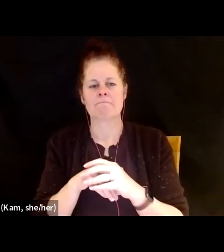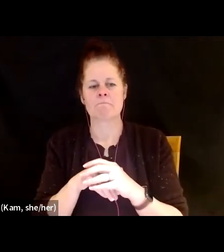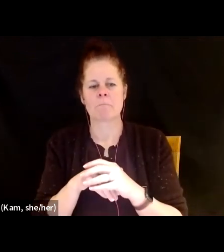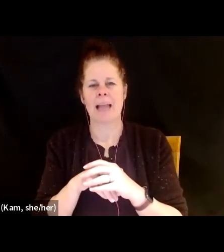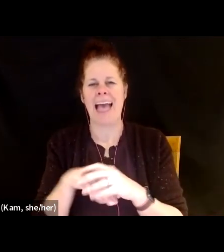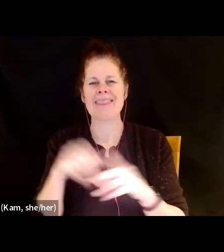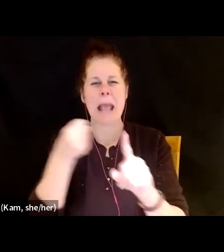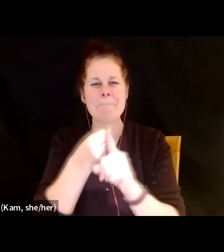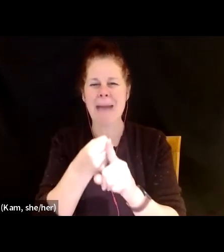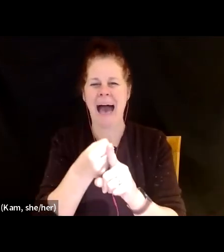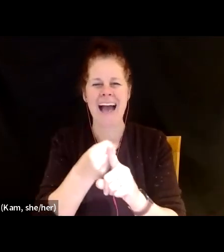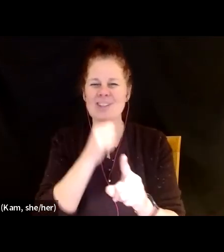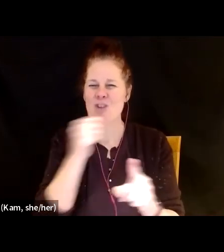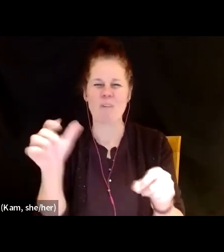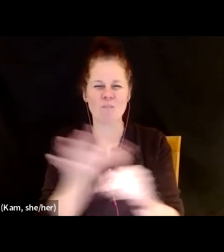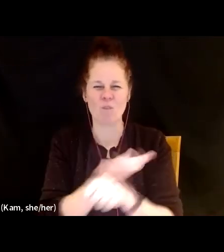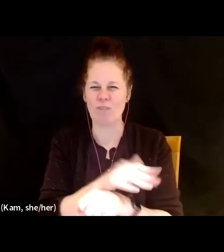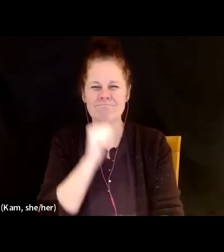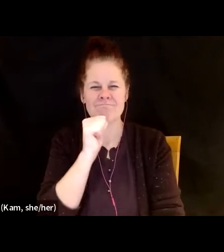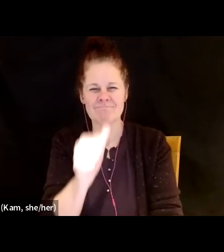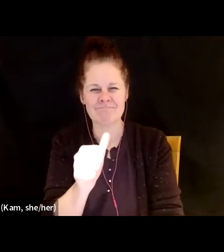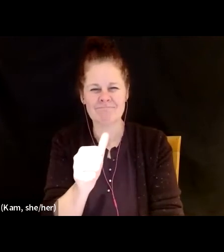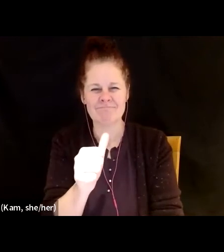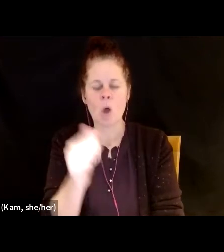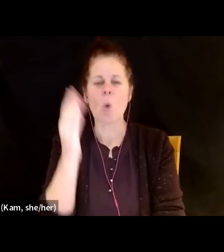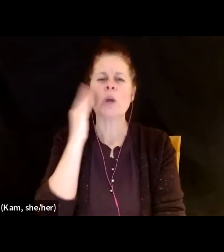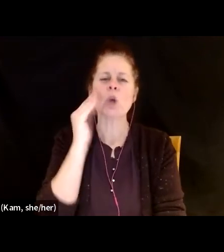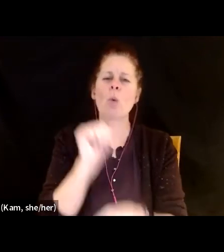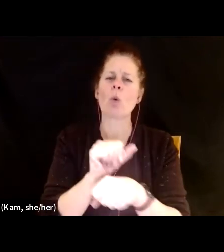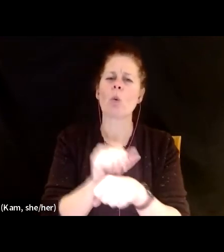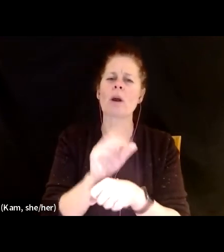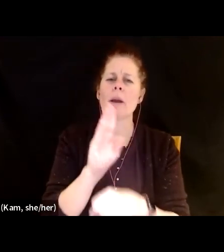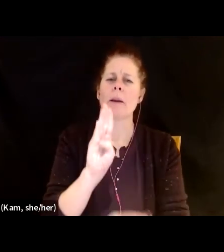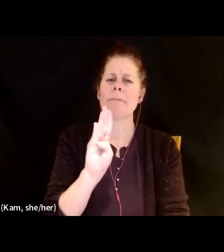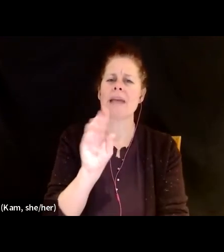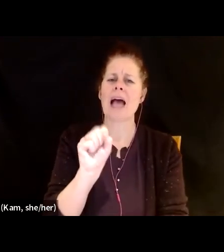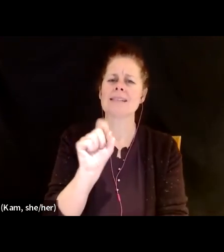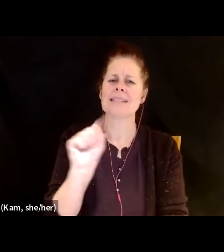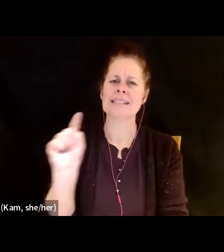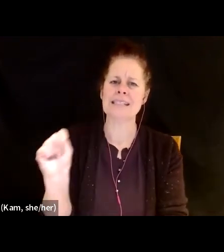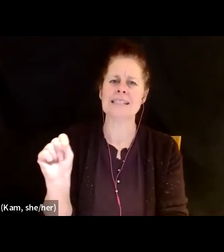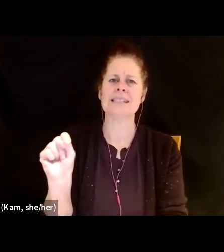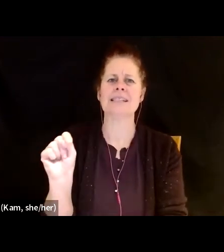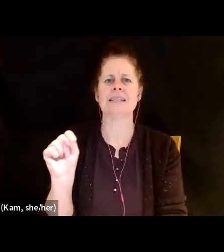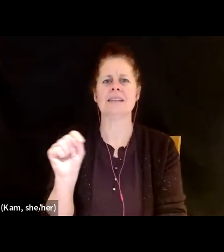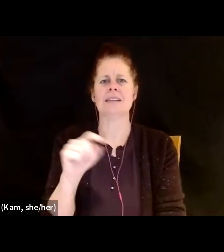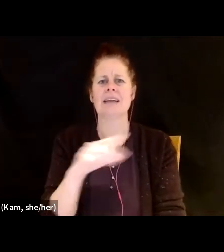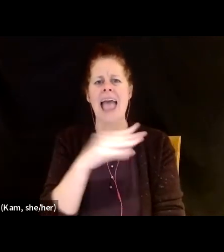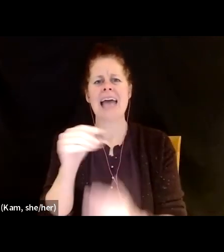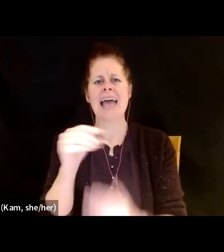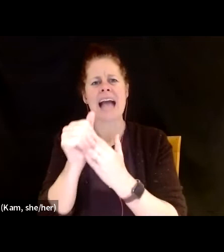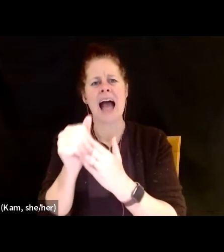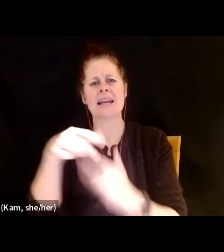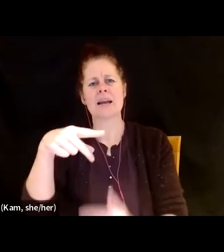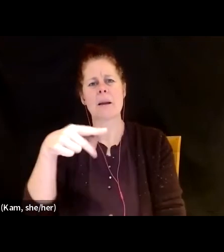we know that the work of BSTT and Guided Pathways, we're trying to daylight that and change that and